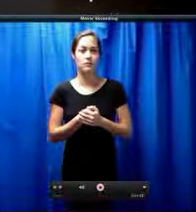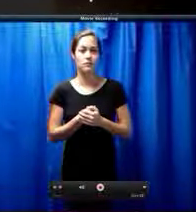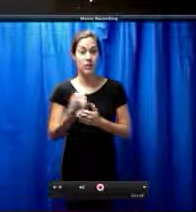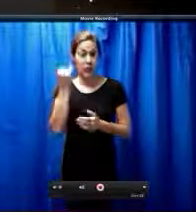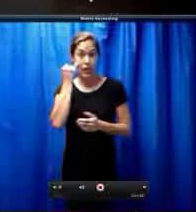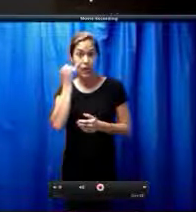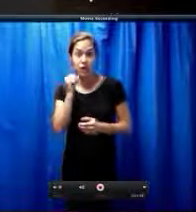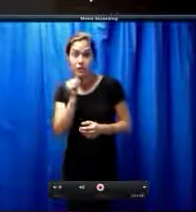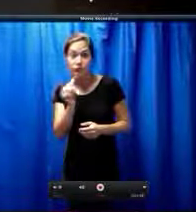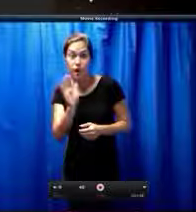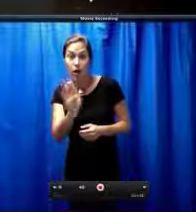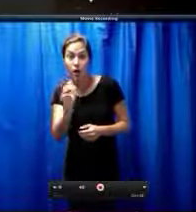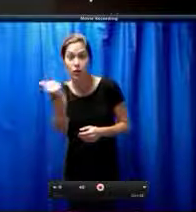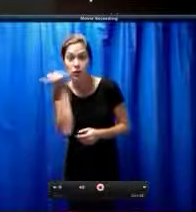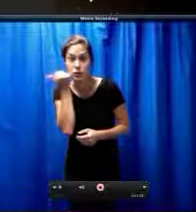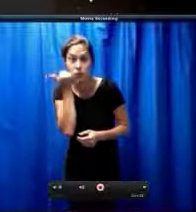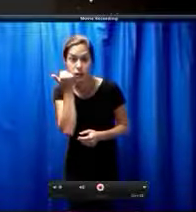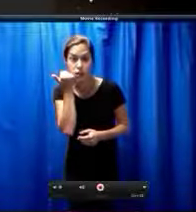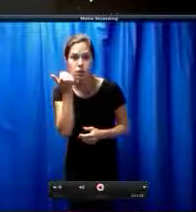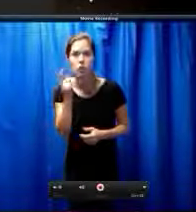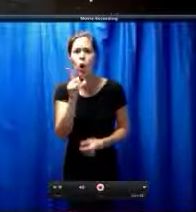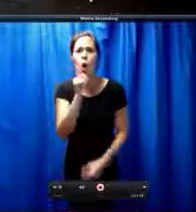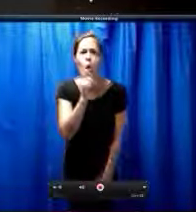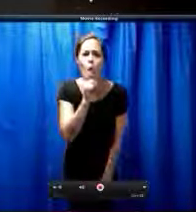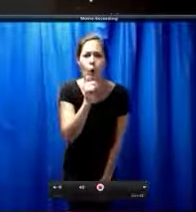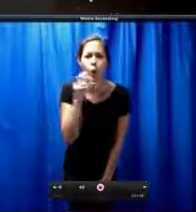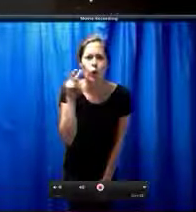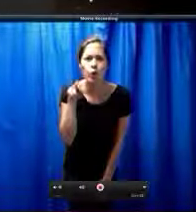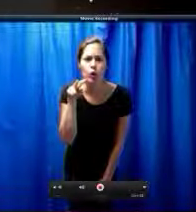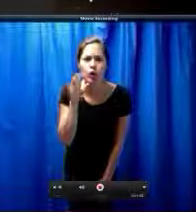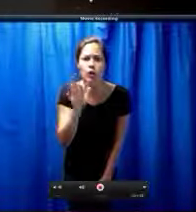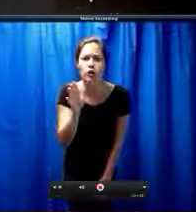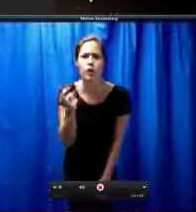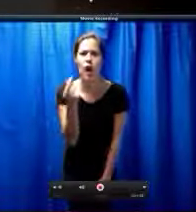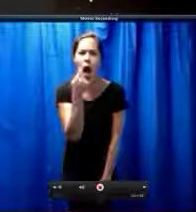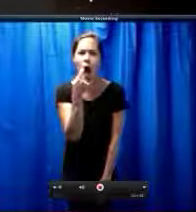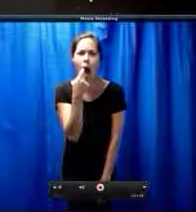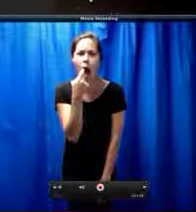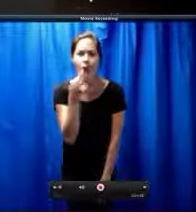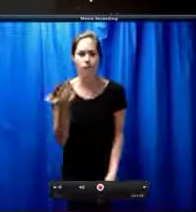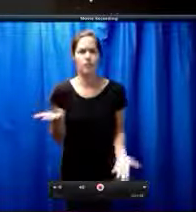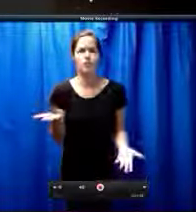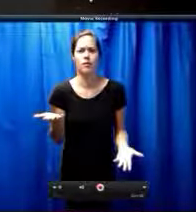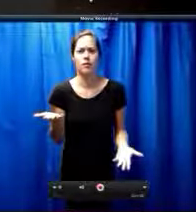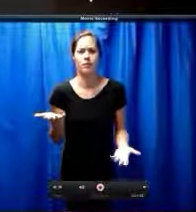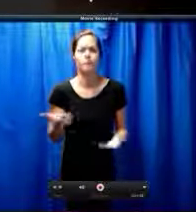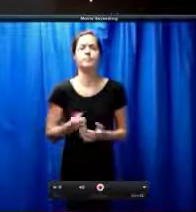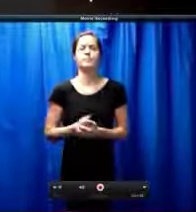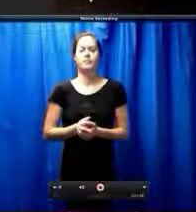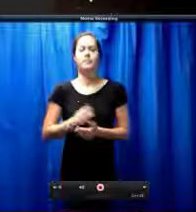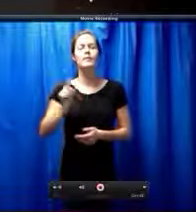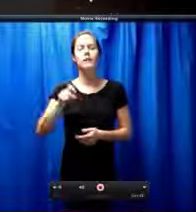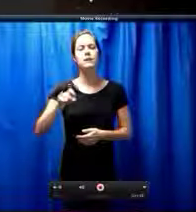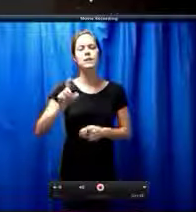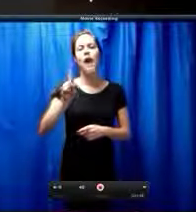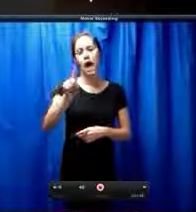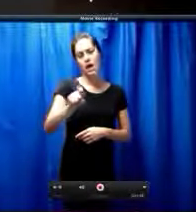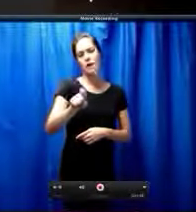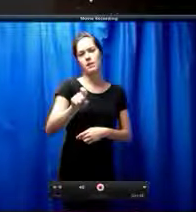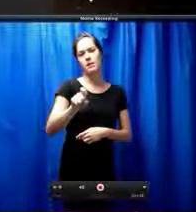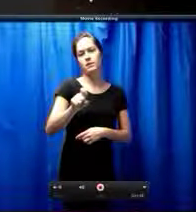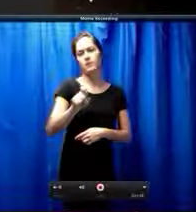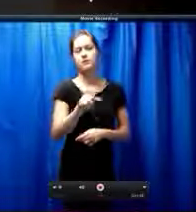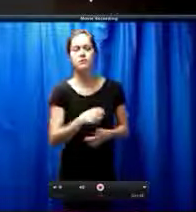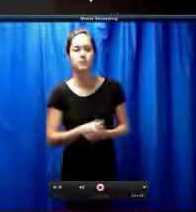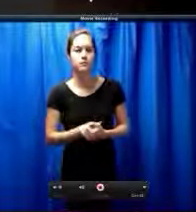dentist? No one else. Not like that. So you need to ask for it. Okay? I remember showing you, well, remember we showed you